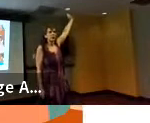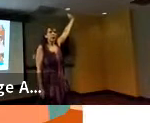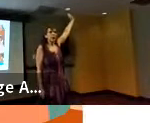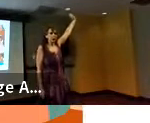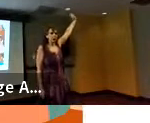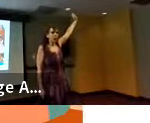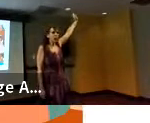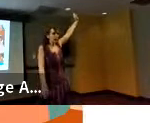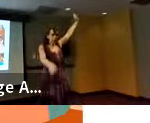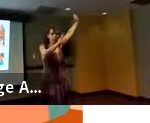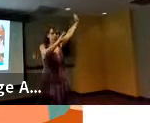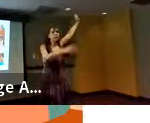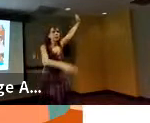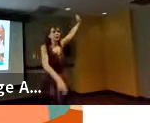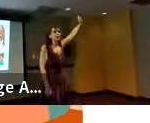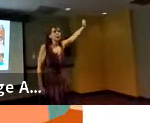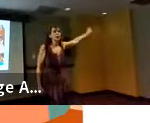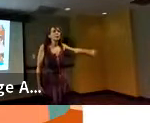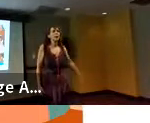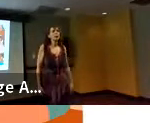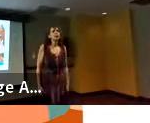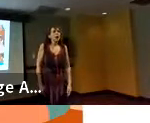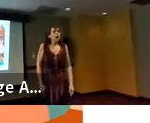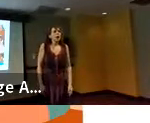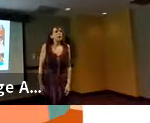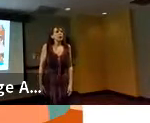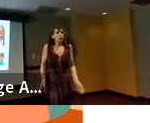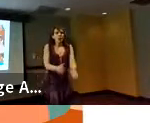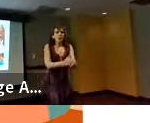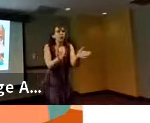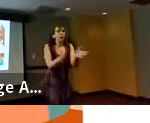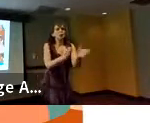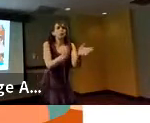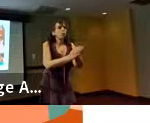accessibility? A couple people. Thank you very much.